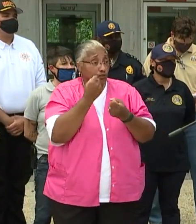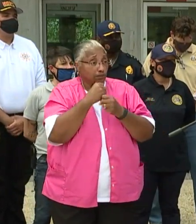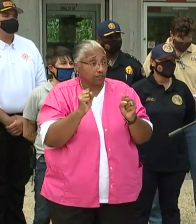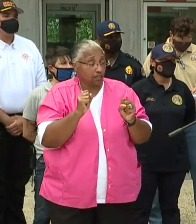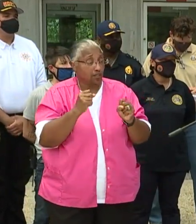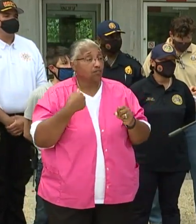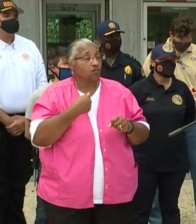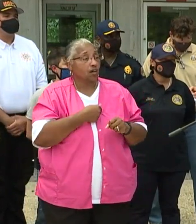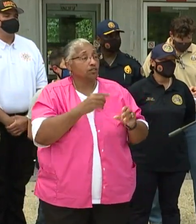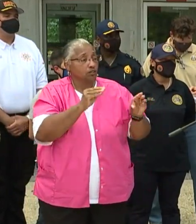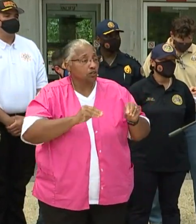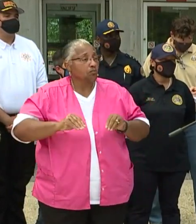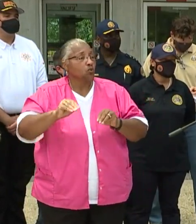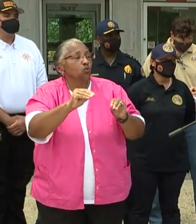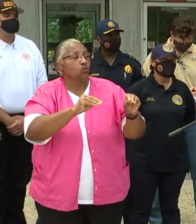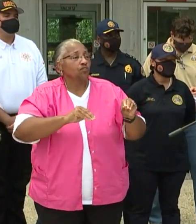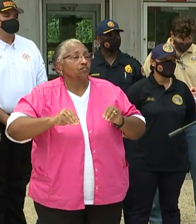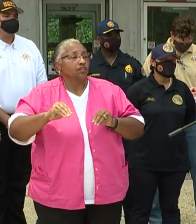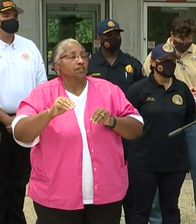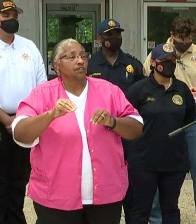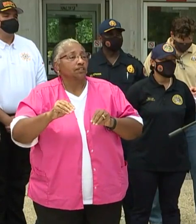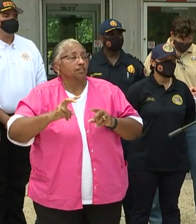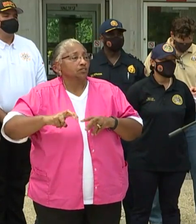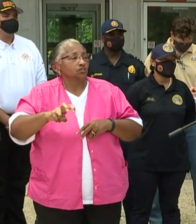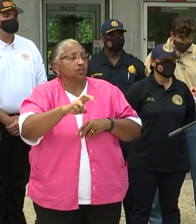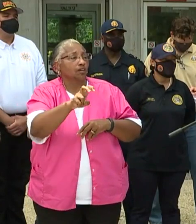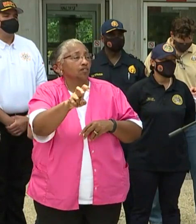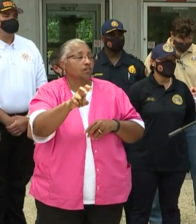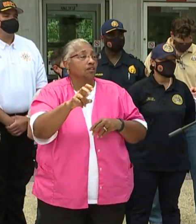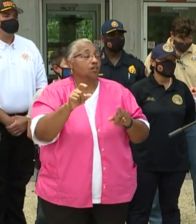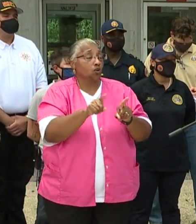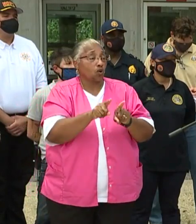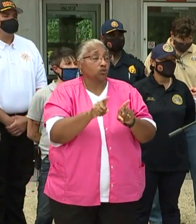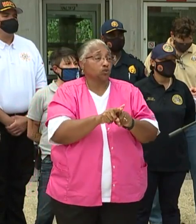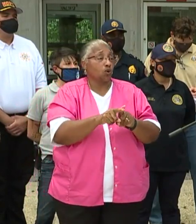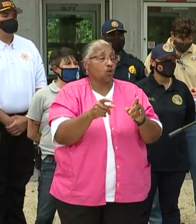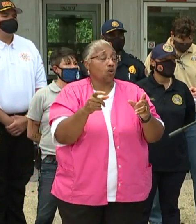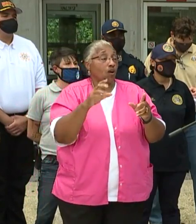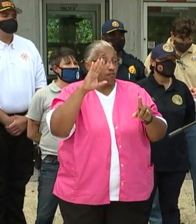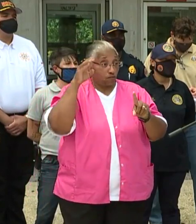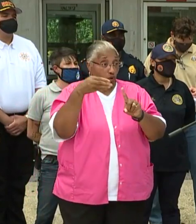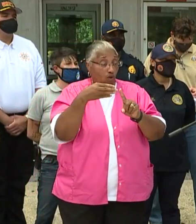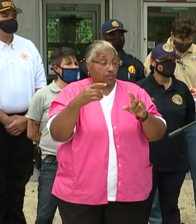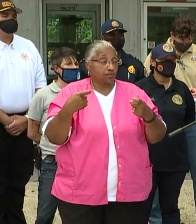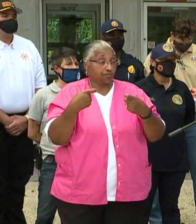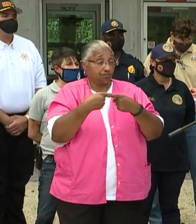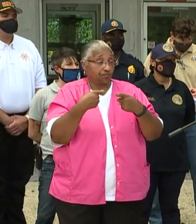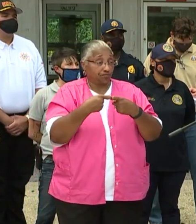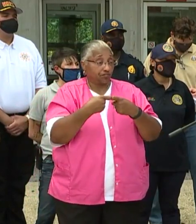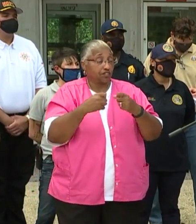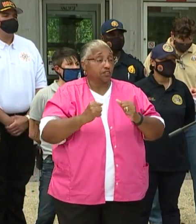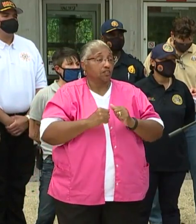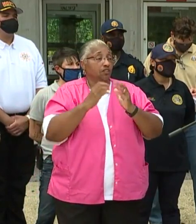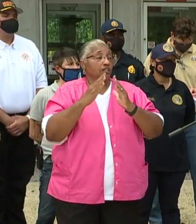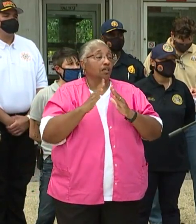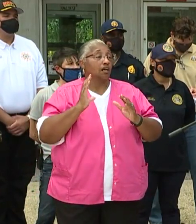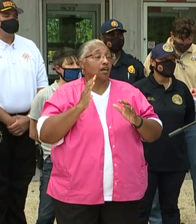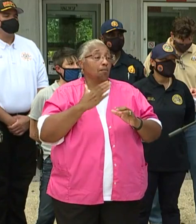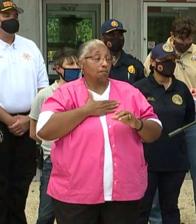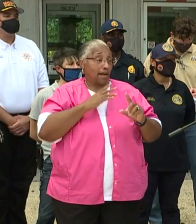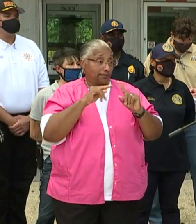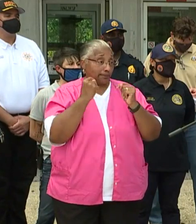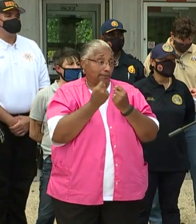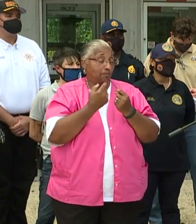move around, and of course, power restoration. I had my team and I had a chance to go out into